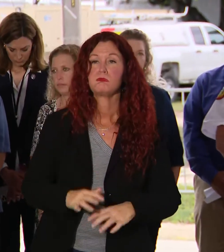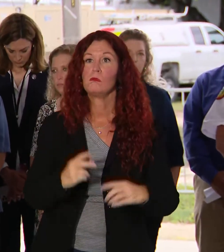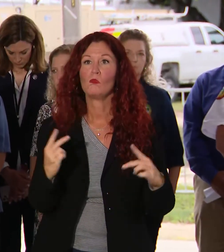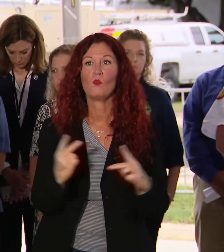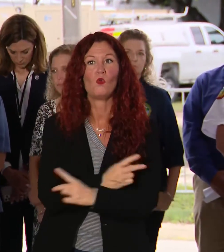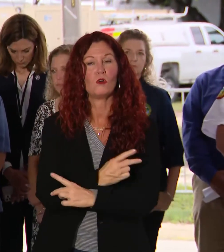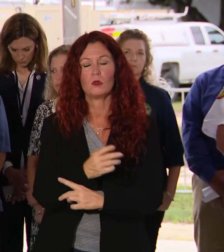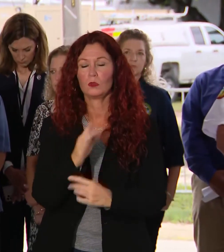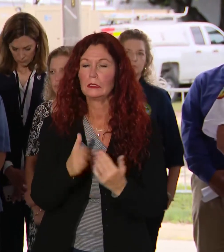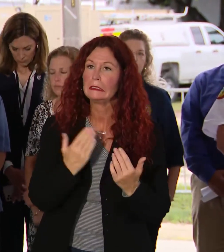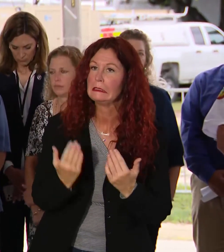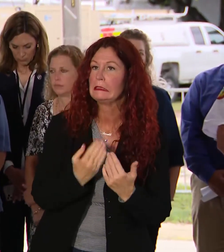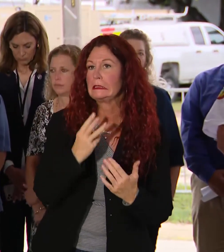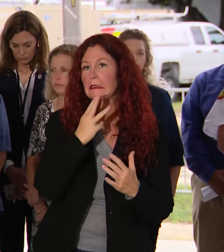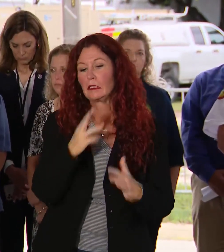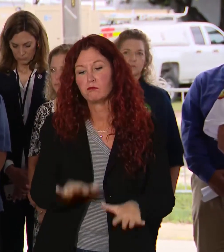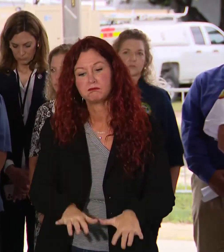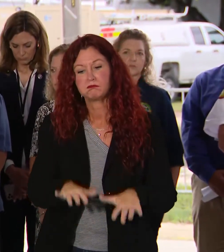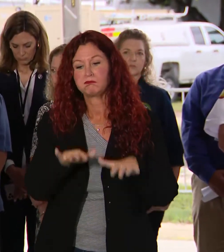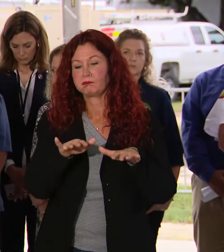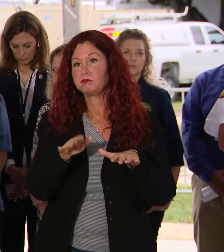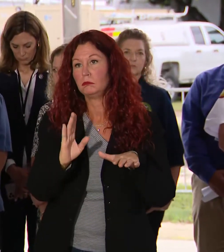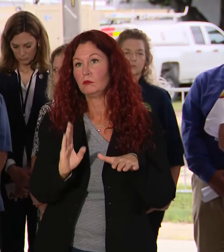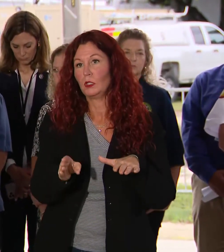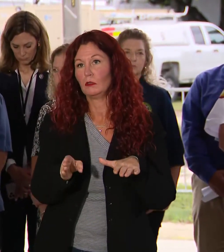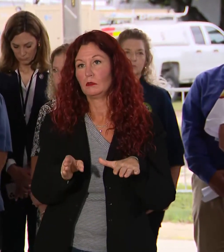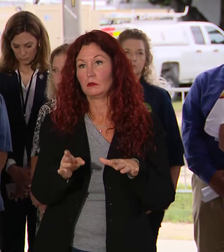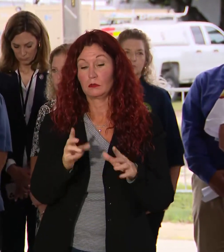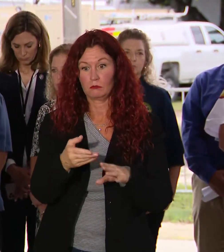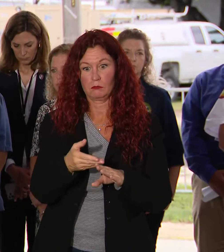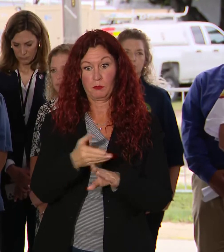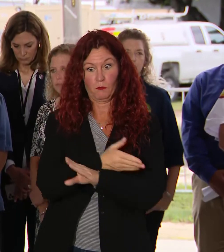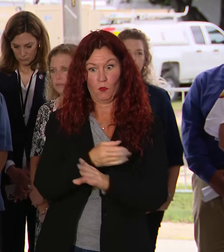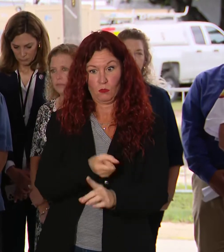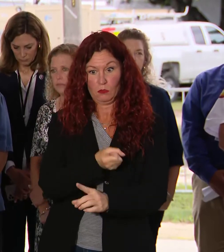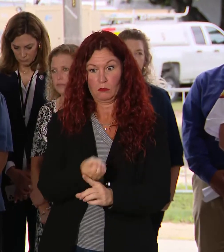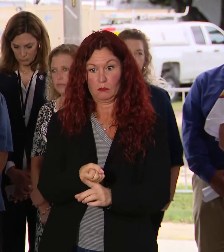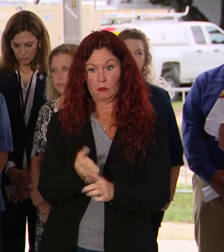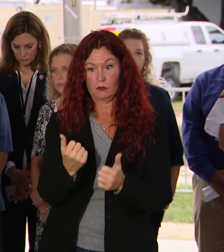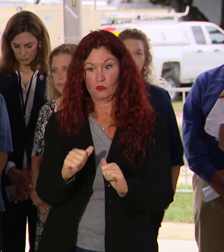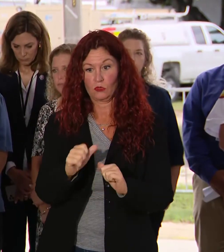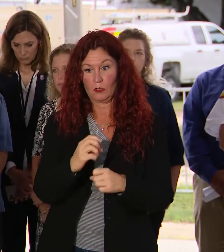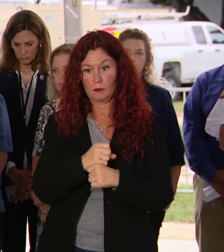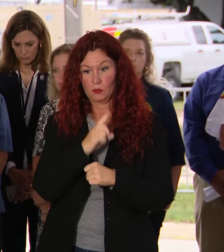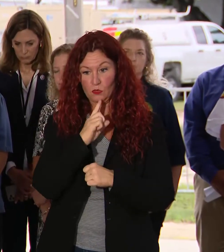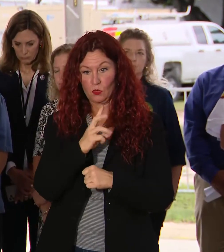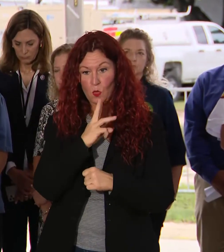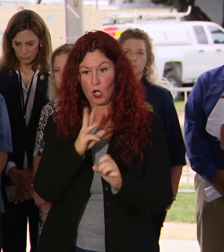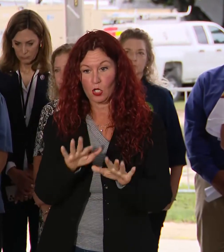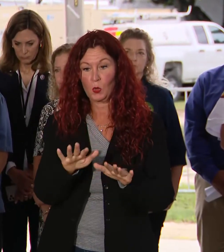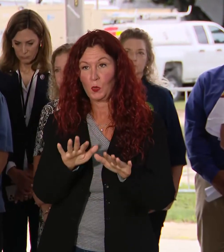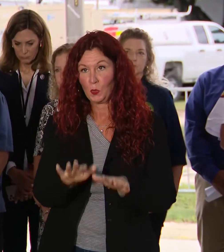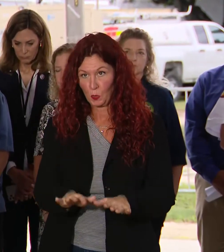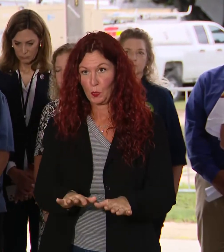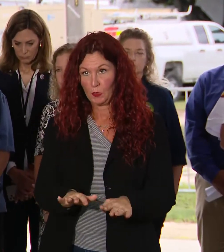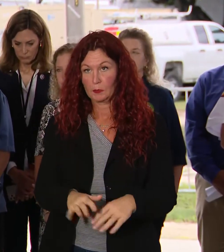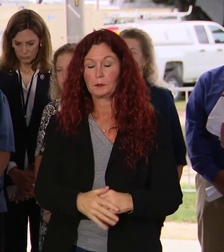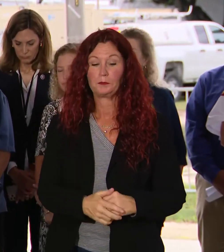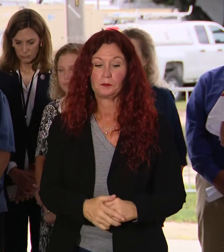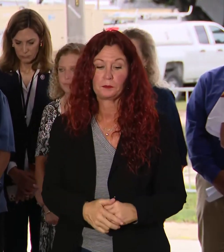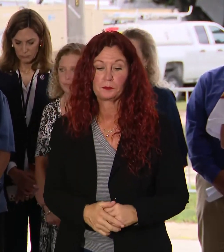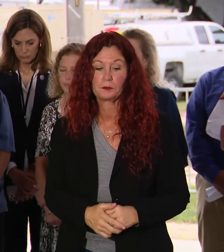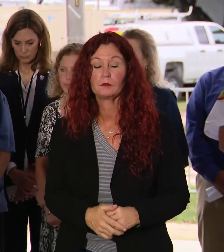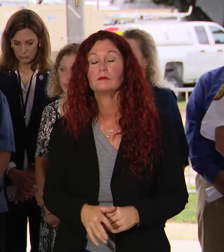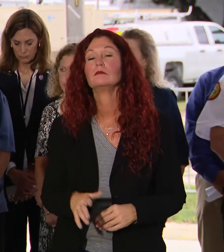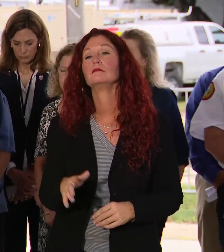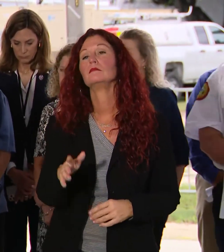over the last several days. Finally, I'm very grateful to President Joe Biden and First Lady Dr. Jill